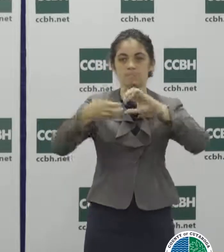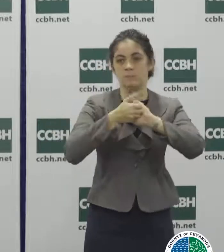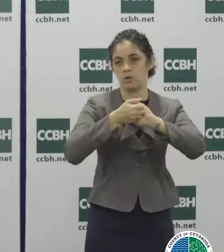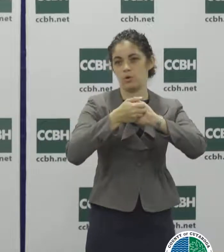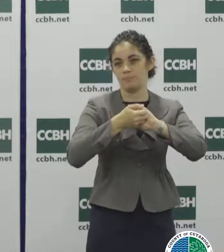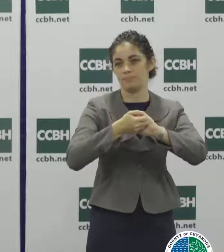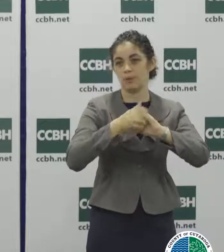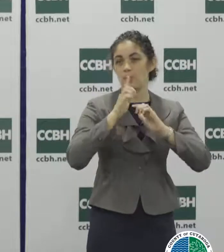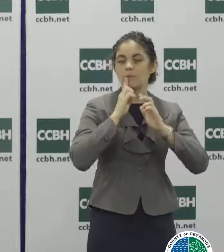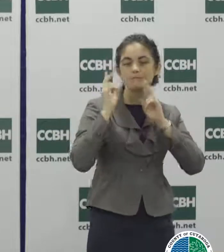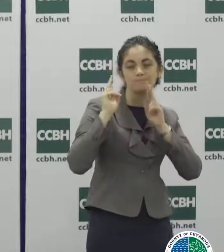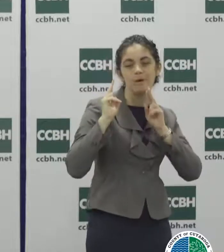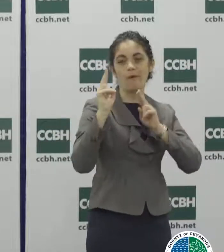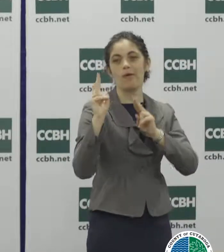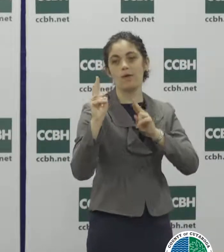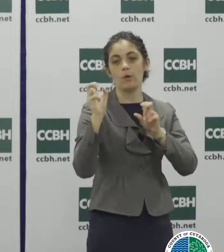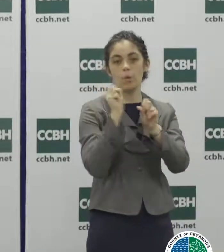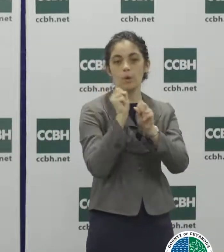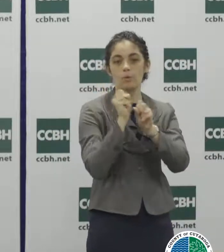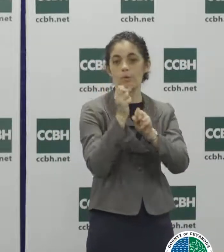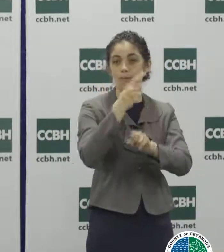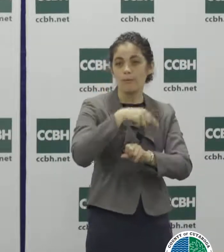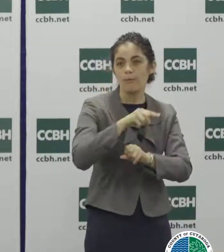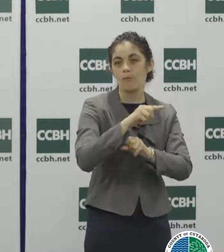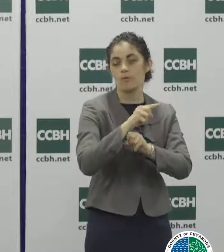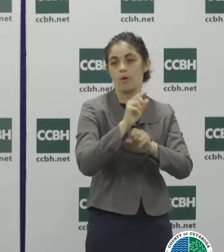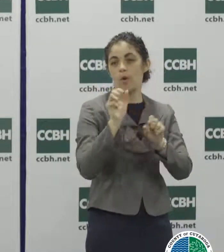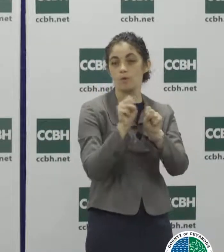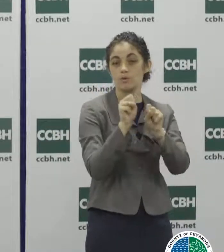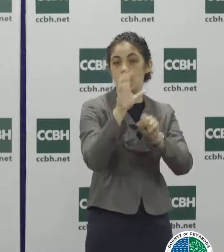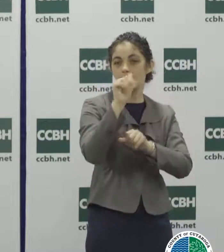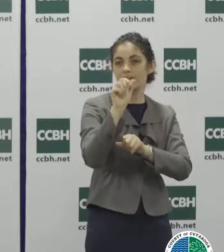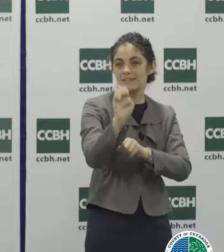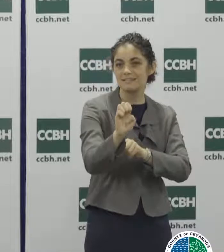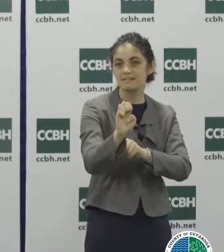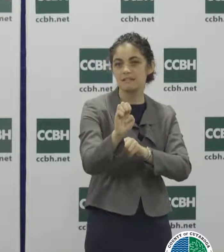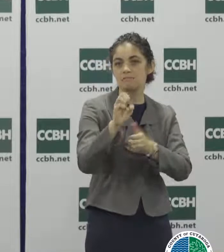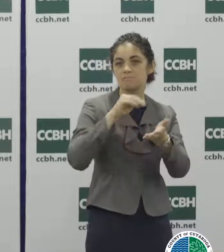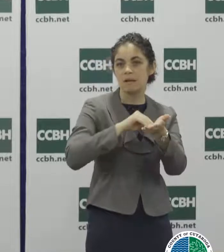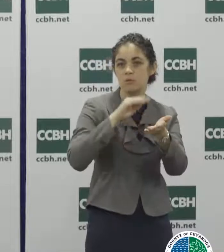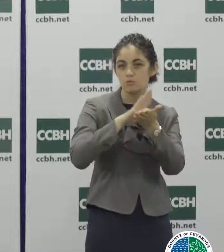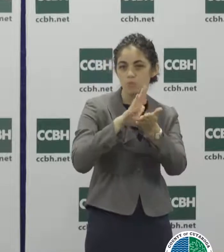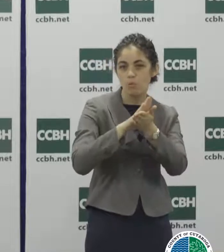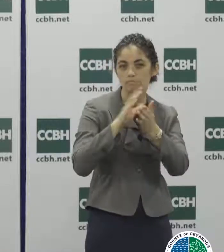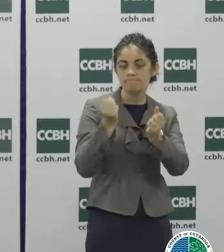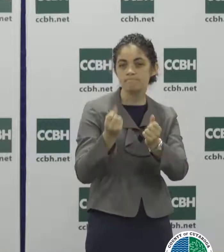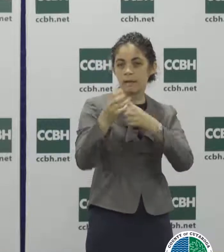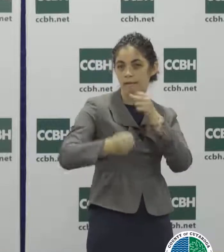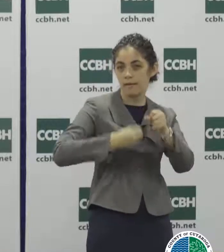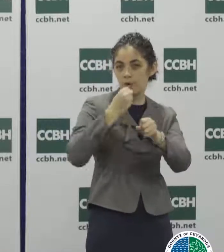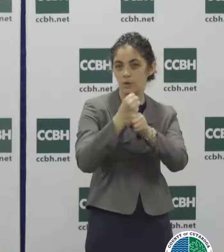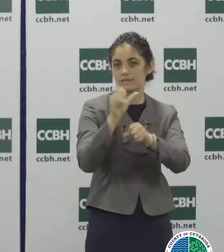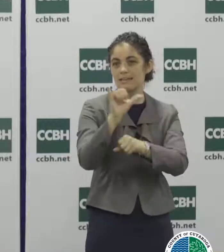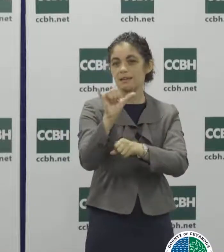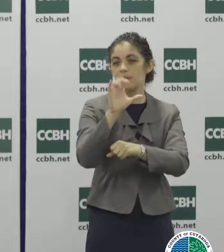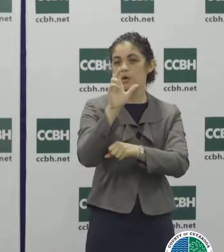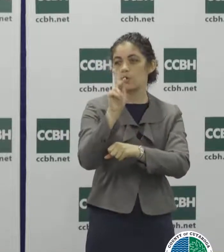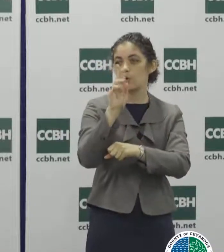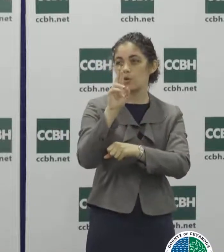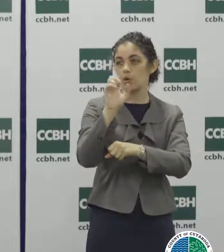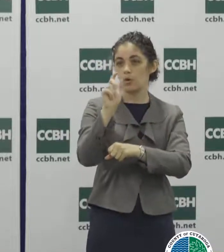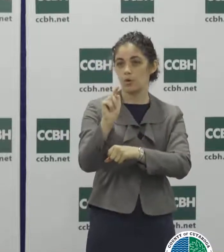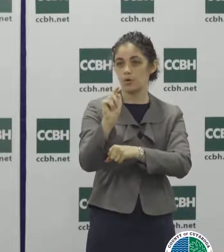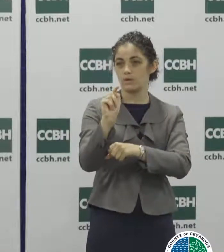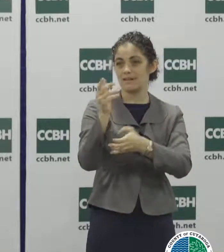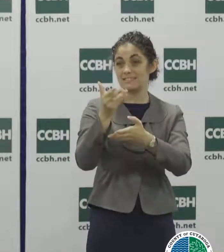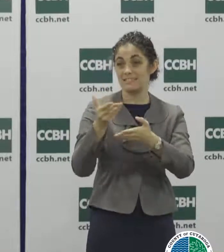so I've had the pleasure working with the Case School of Medicine for many years. And people like Kurt Stengi, who's